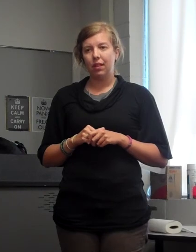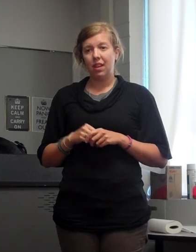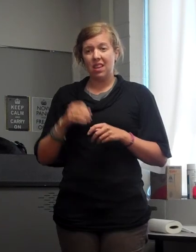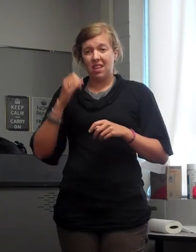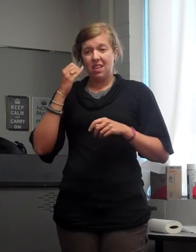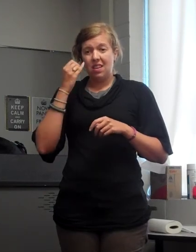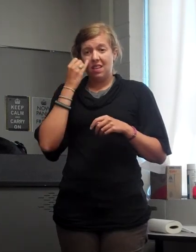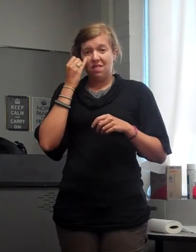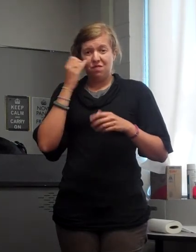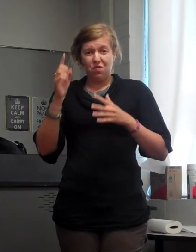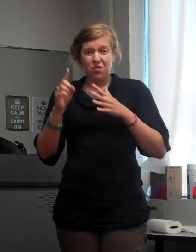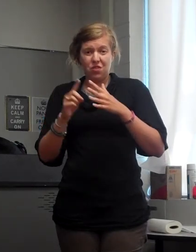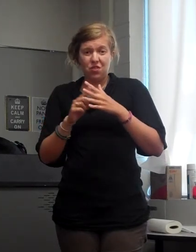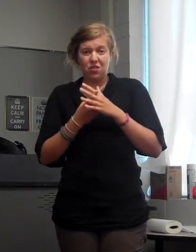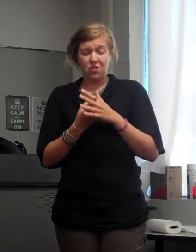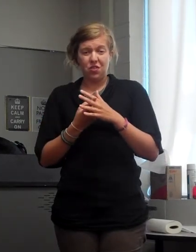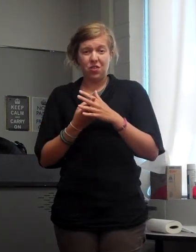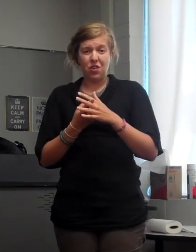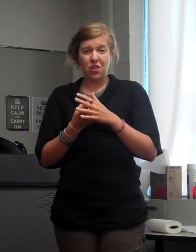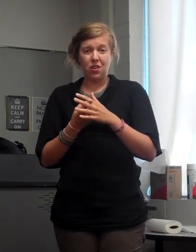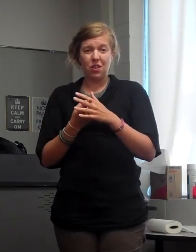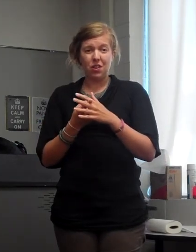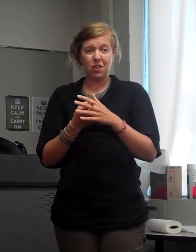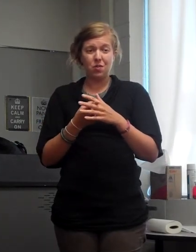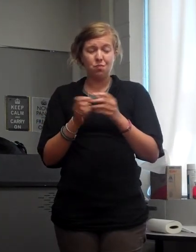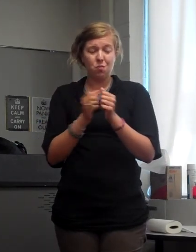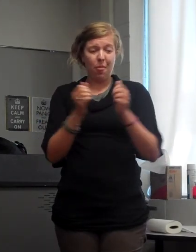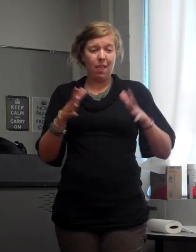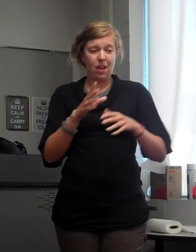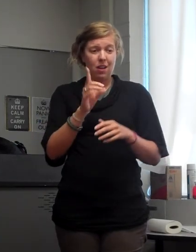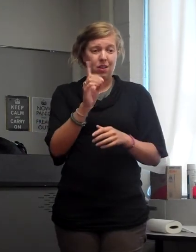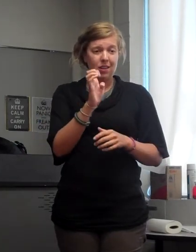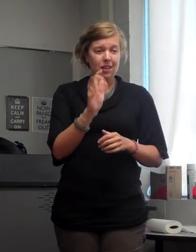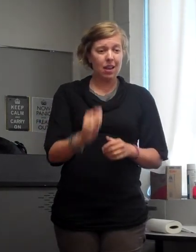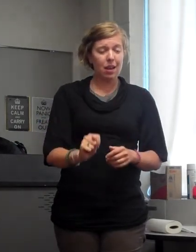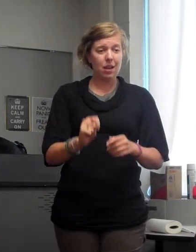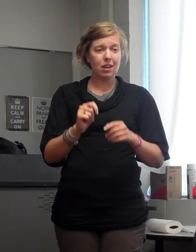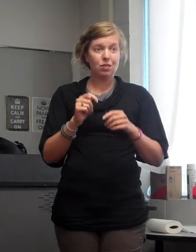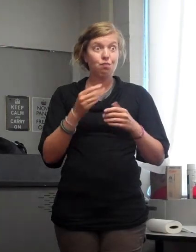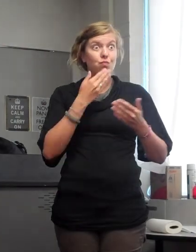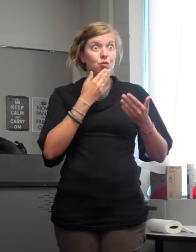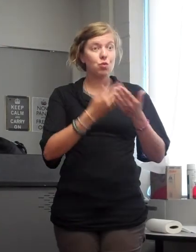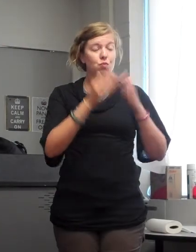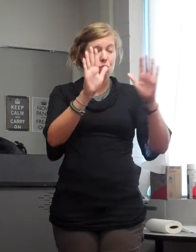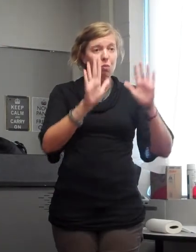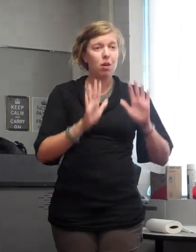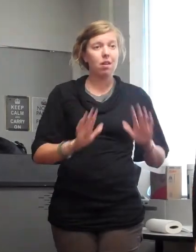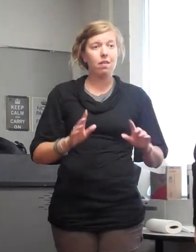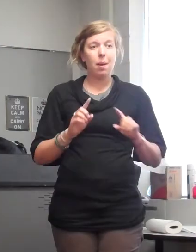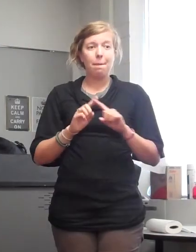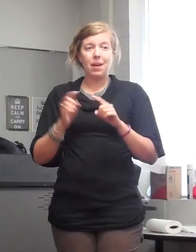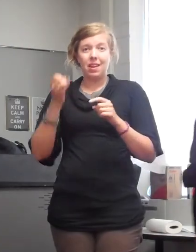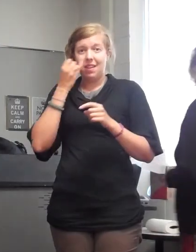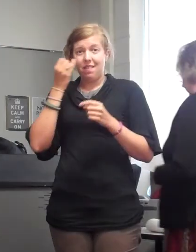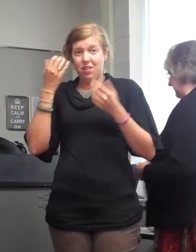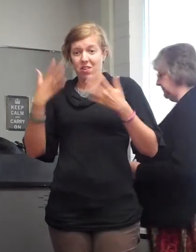you're already in so much debt, it takes a long time to get to that. Eventually, I hope that my husband and I never have any more debt. We'll probably always